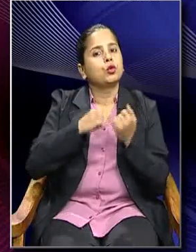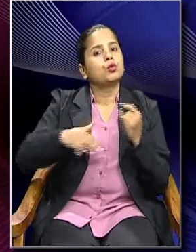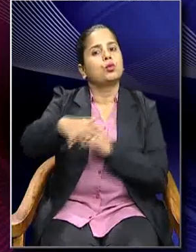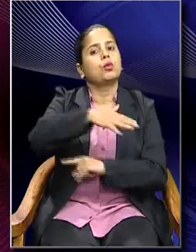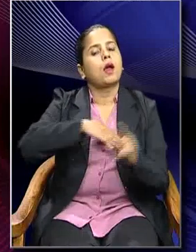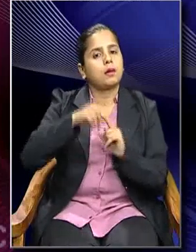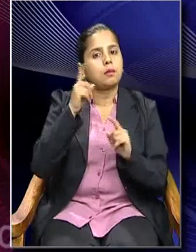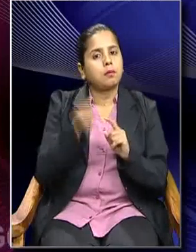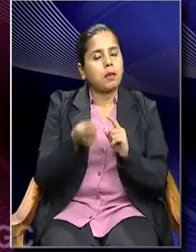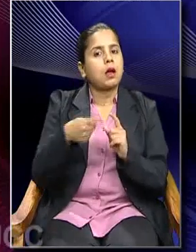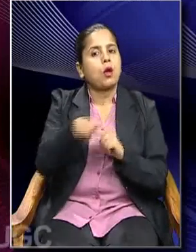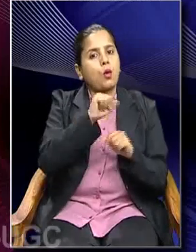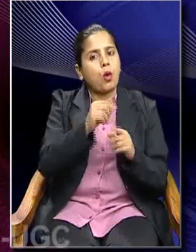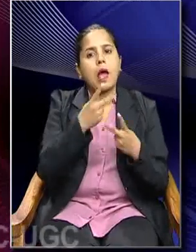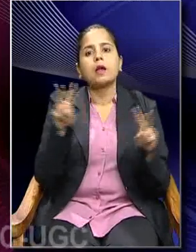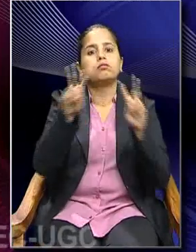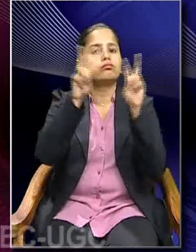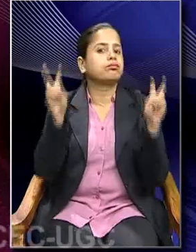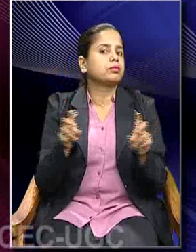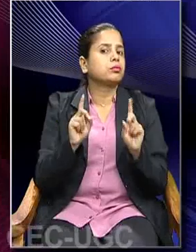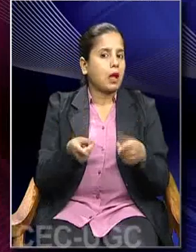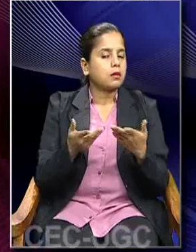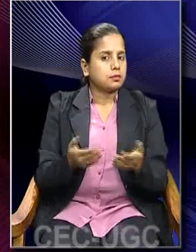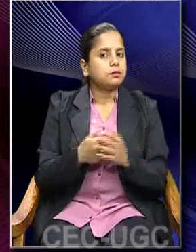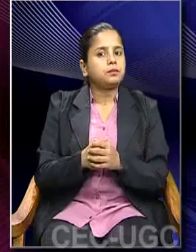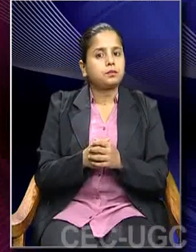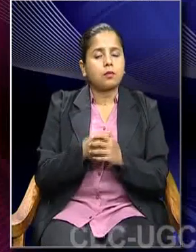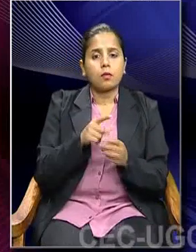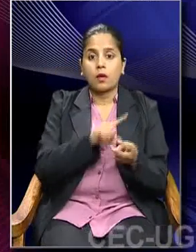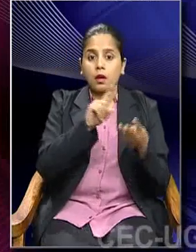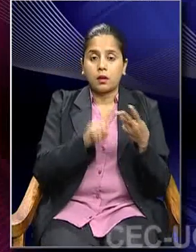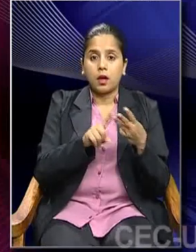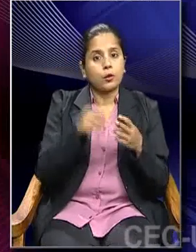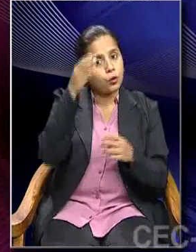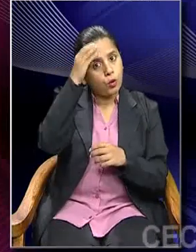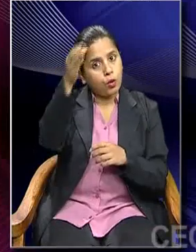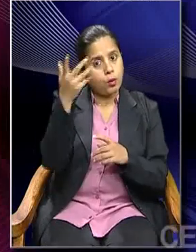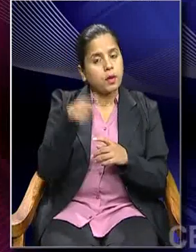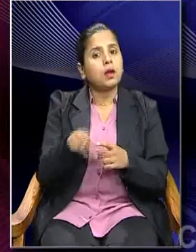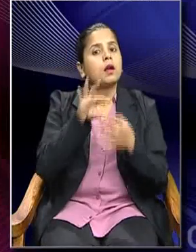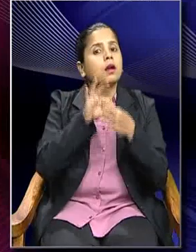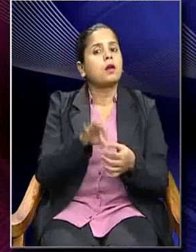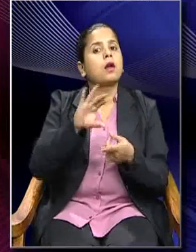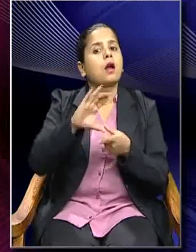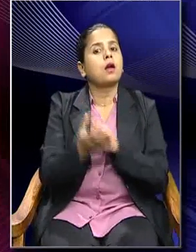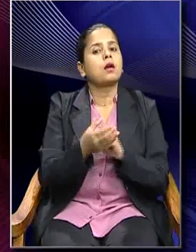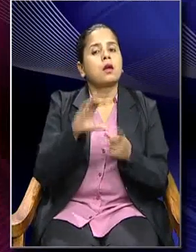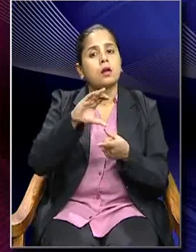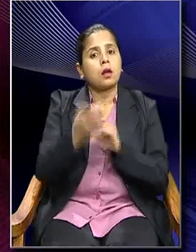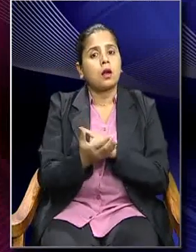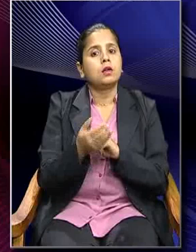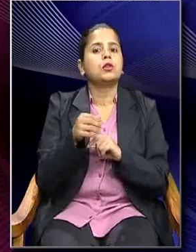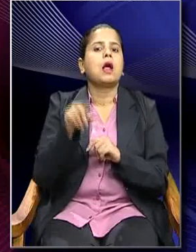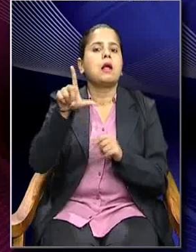particular context. The third concept related to culture is the concept of cultural